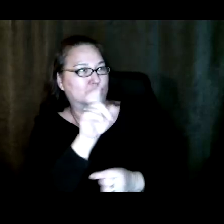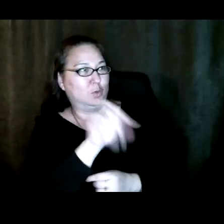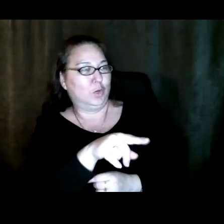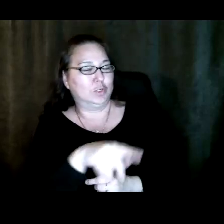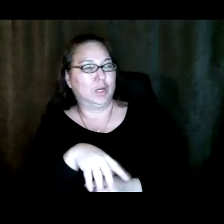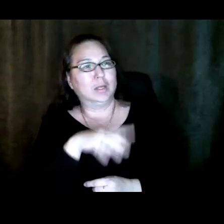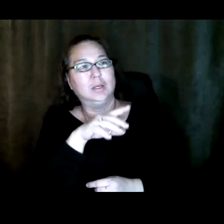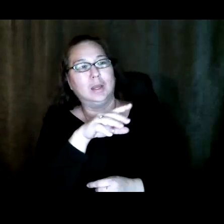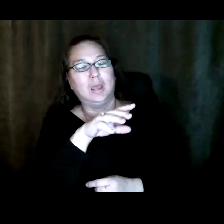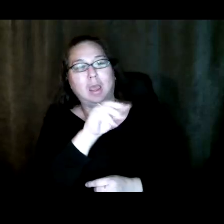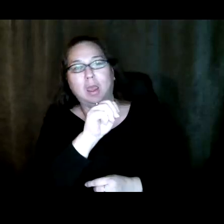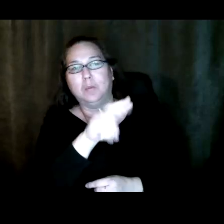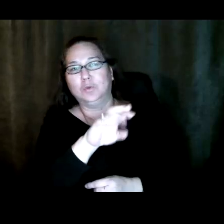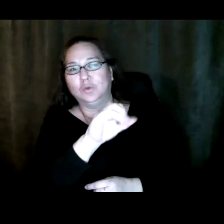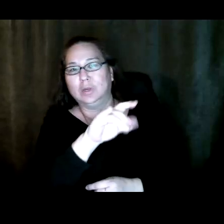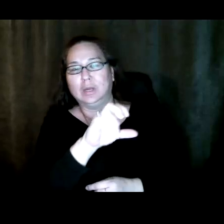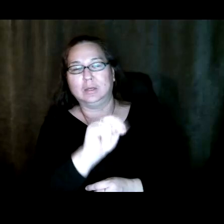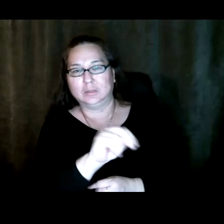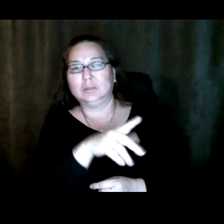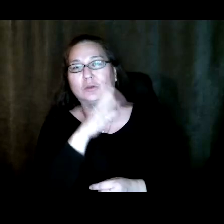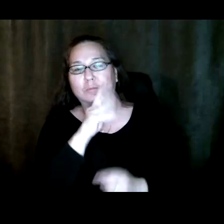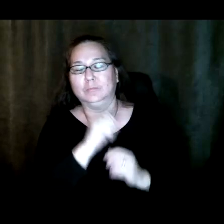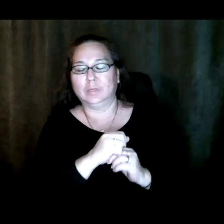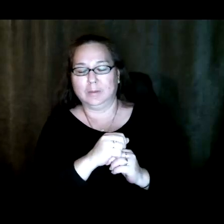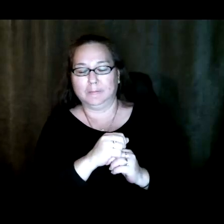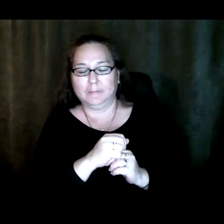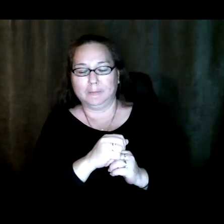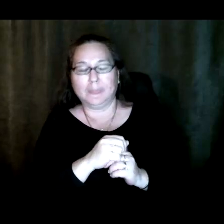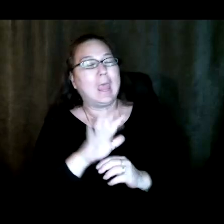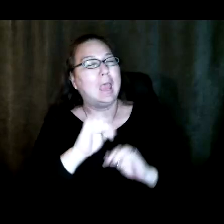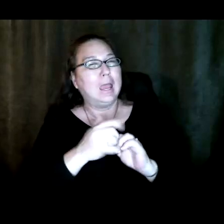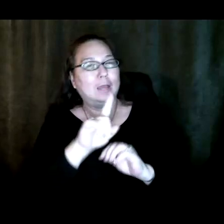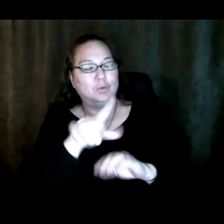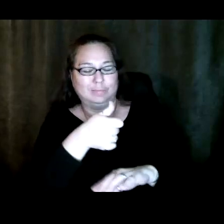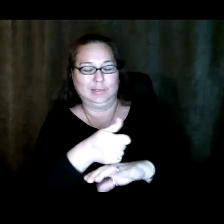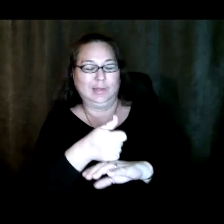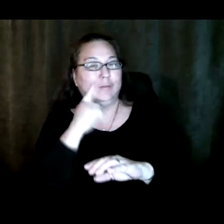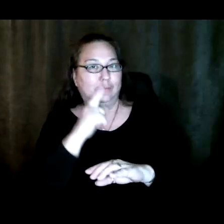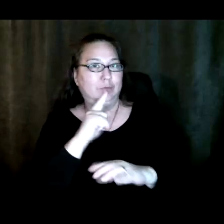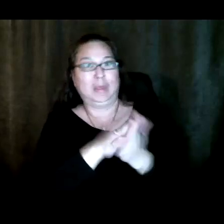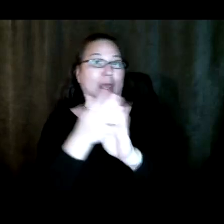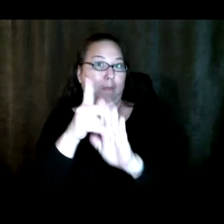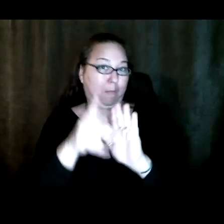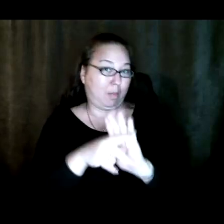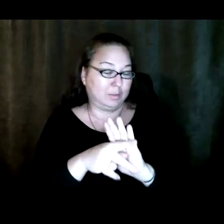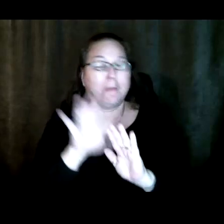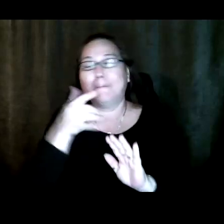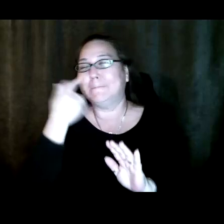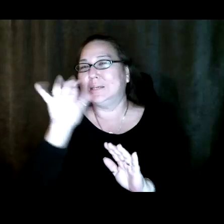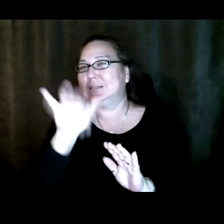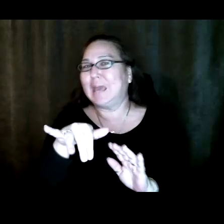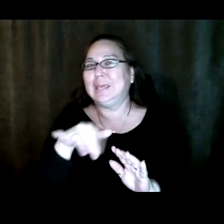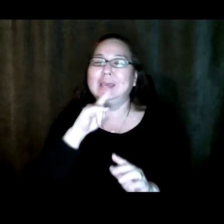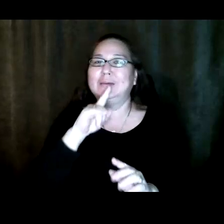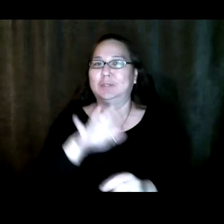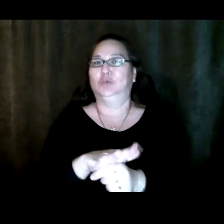recommendation from the superintendent at the time to establish it as a policy, because then that gives certainty to school leaders,